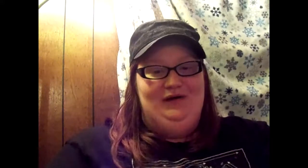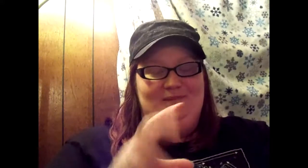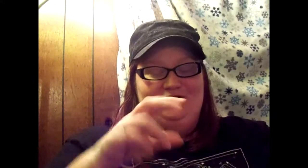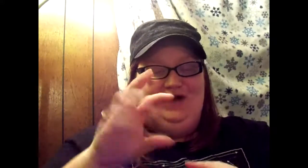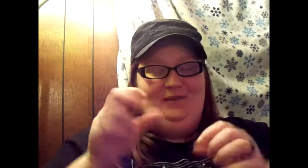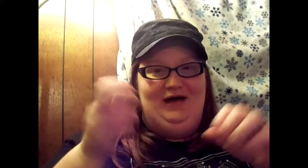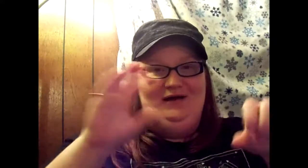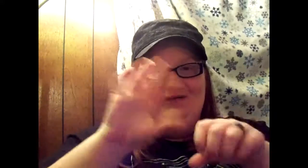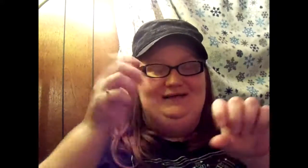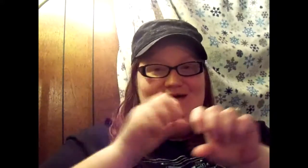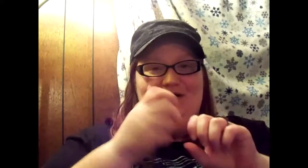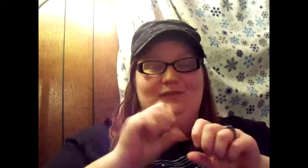the tripod. I was,